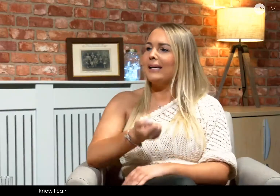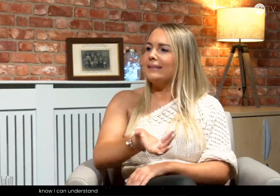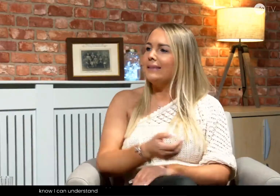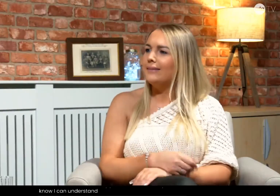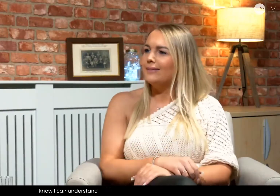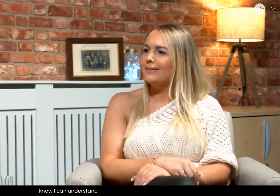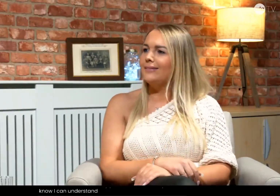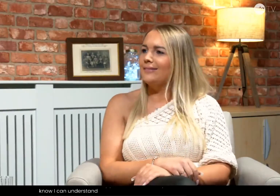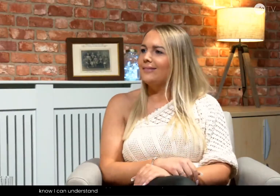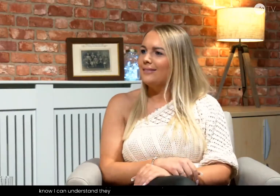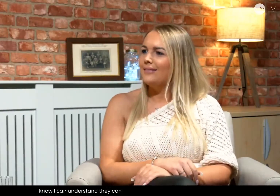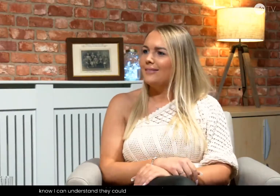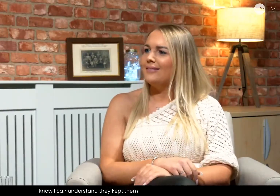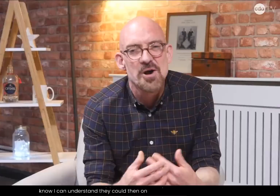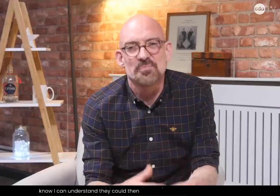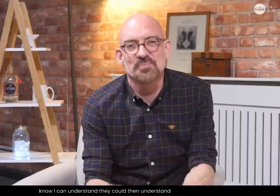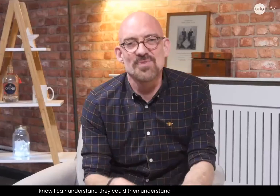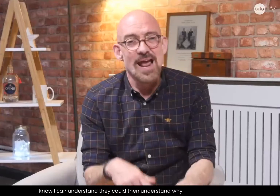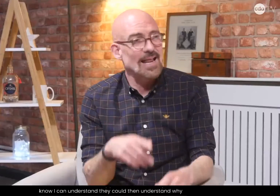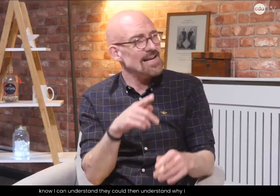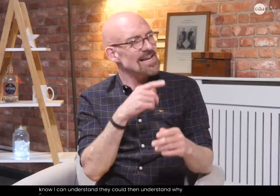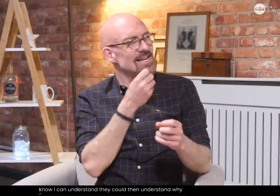then understand why I was going through X, Y, and Z as well.